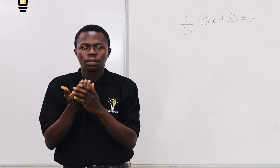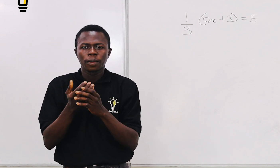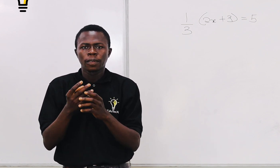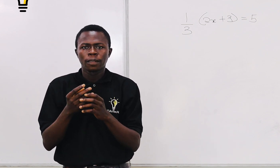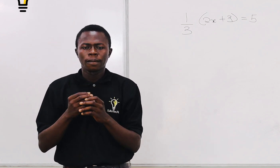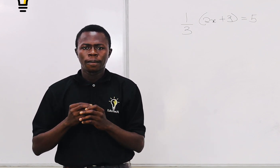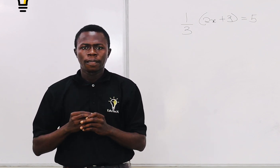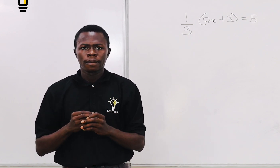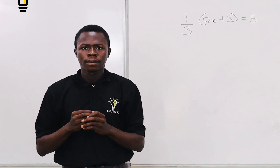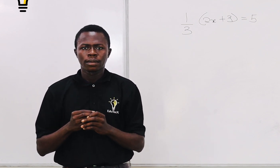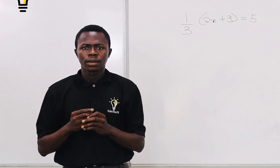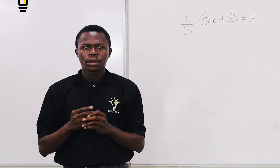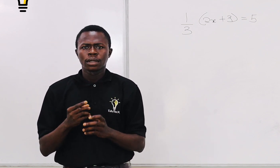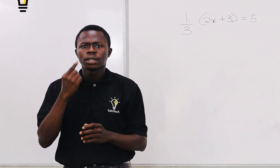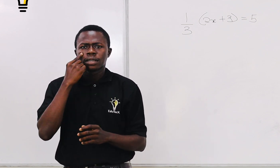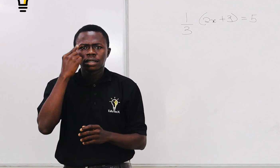to find the LCM.